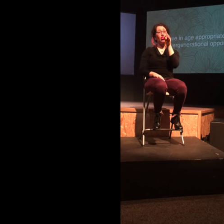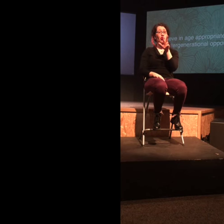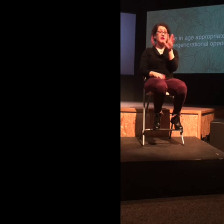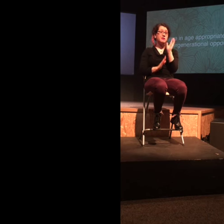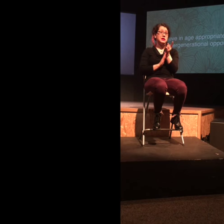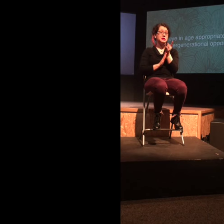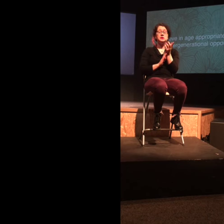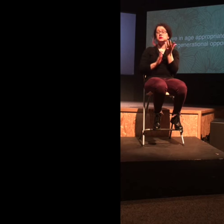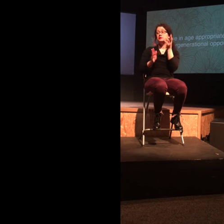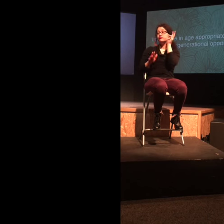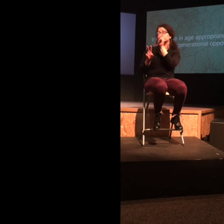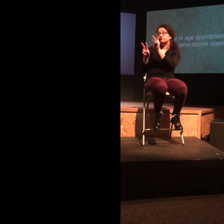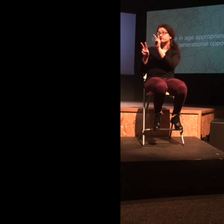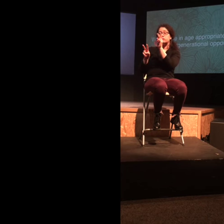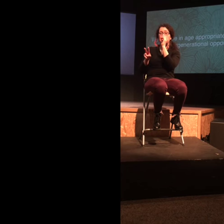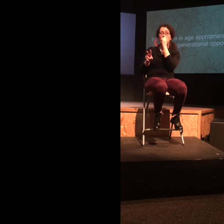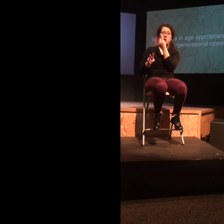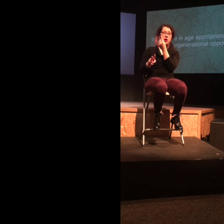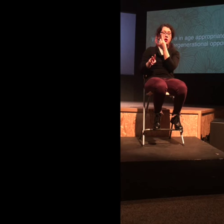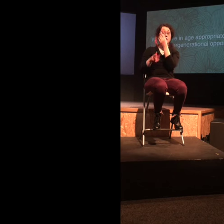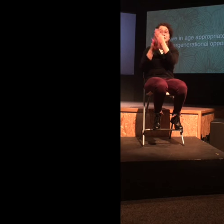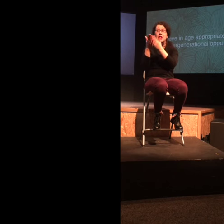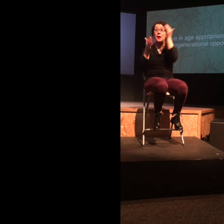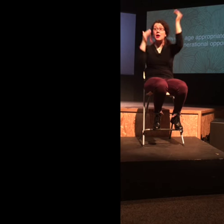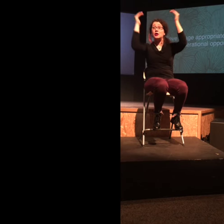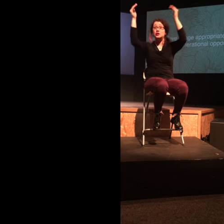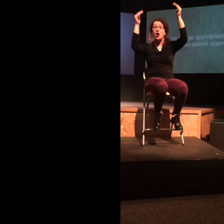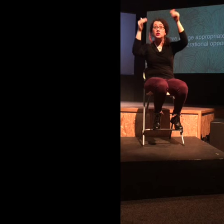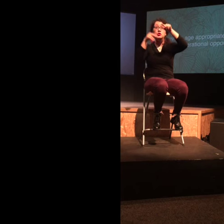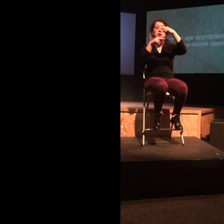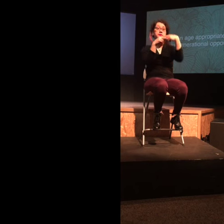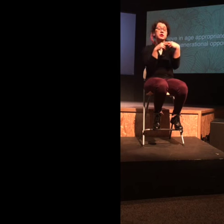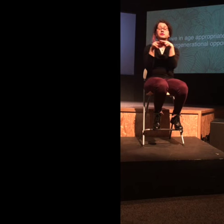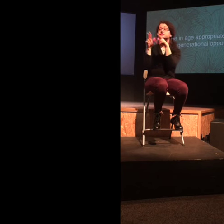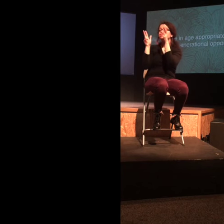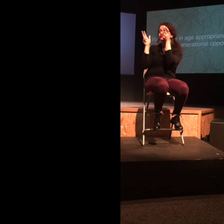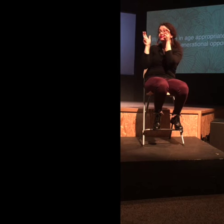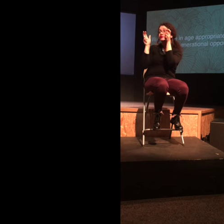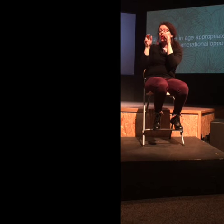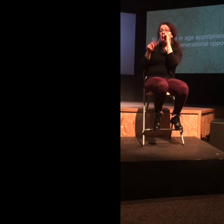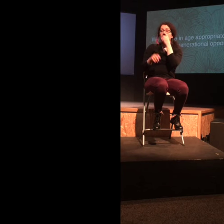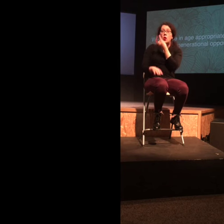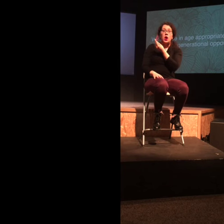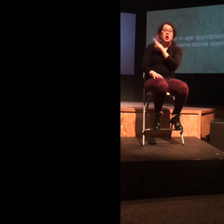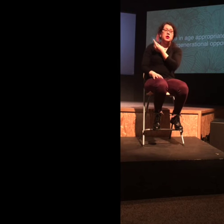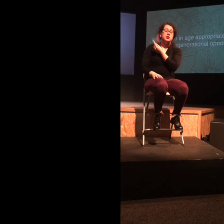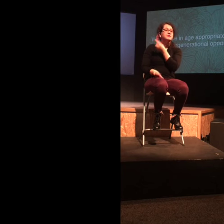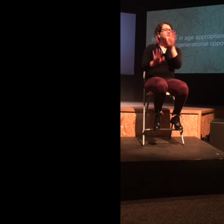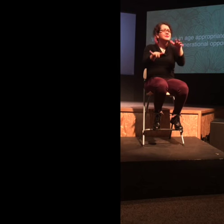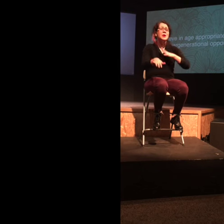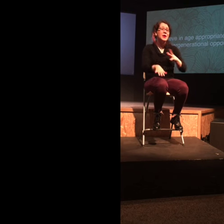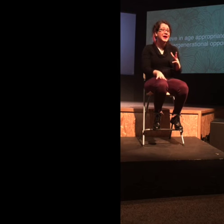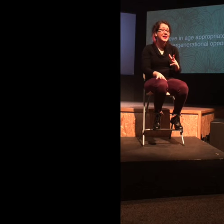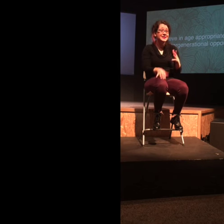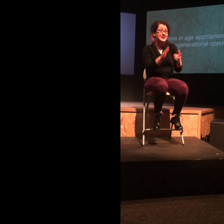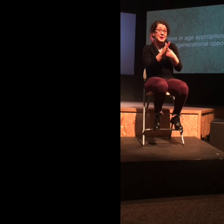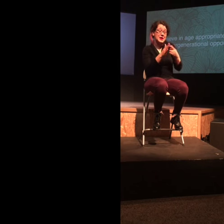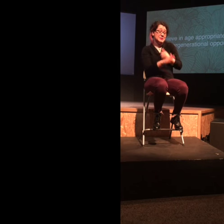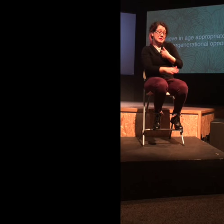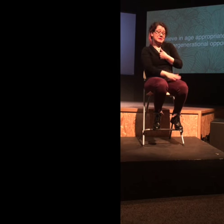him, right? Some of you adults are bored listening to this 35-minute sermon. And that's okay. Sometimes I get bored